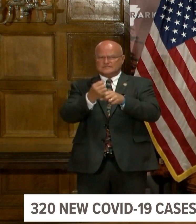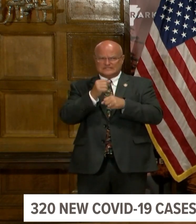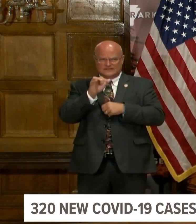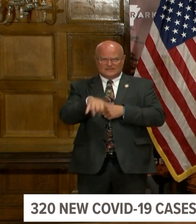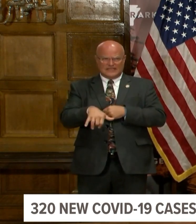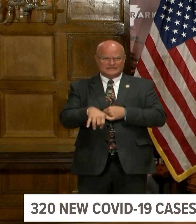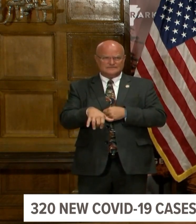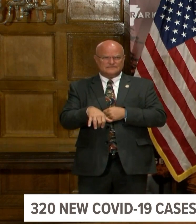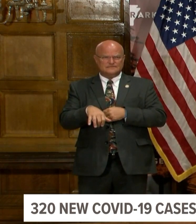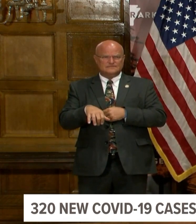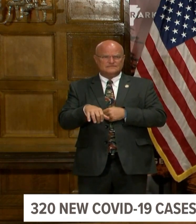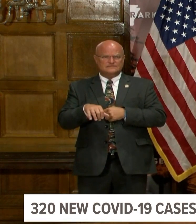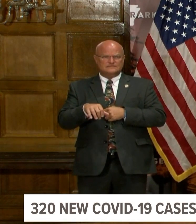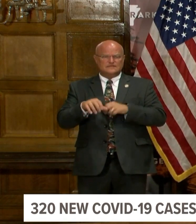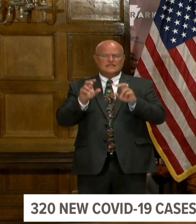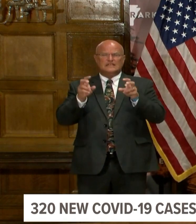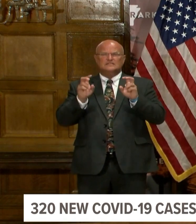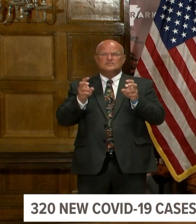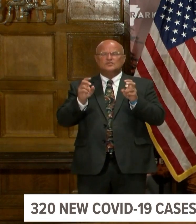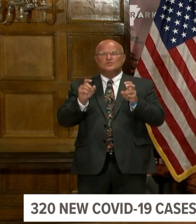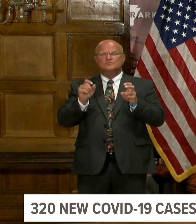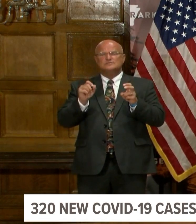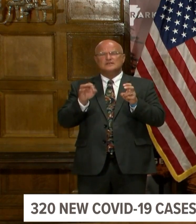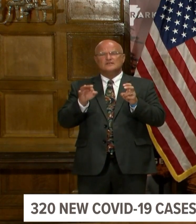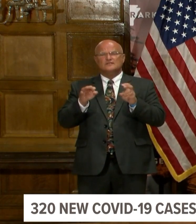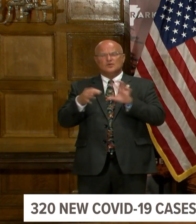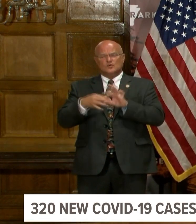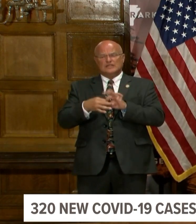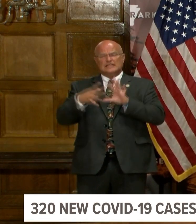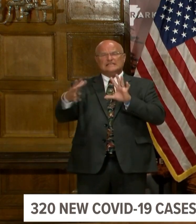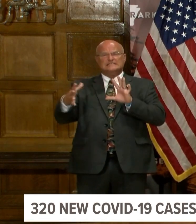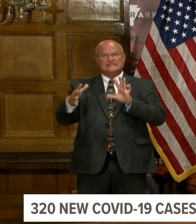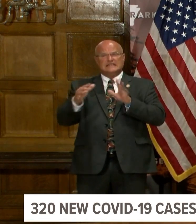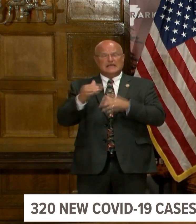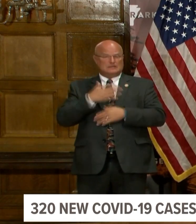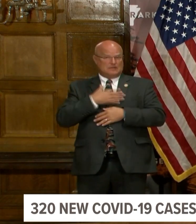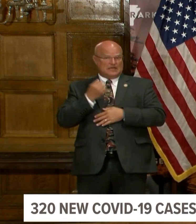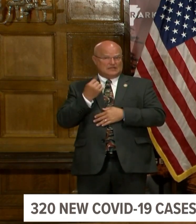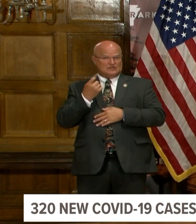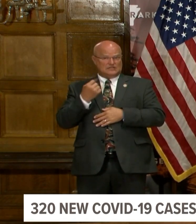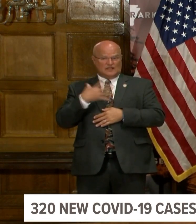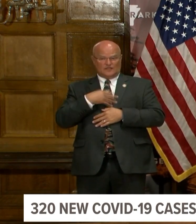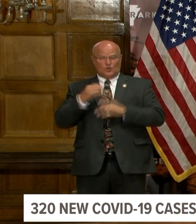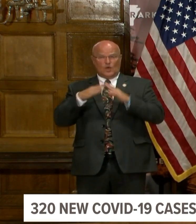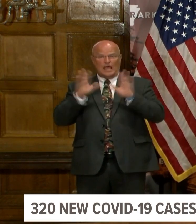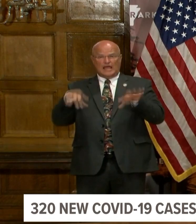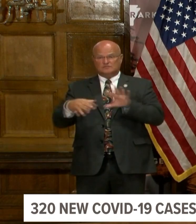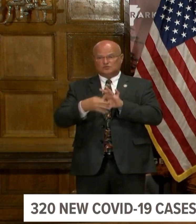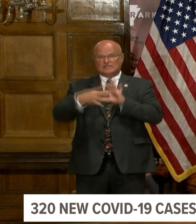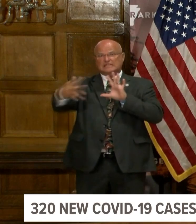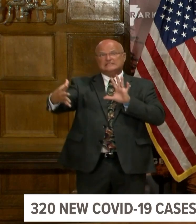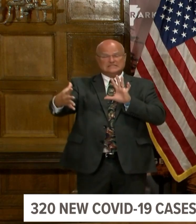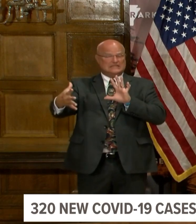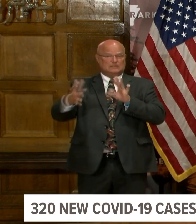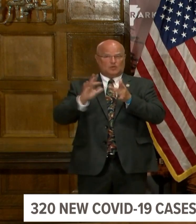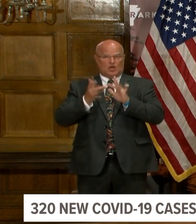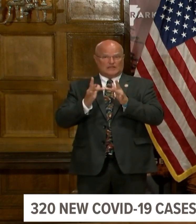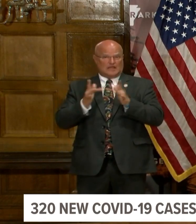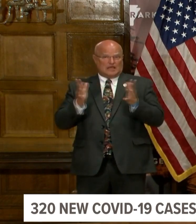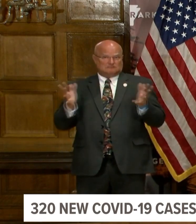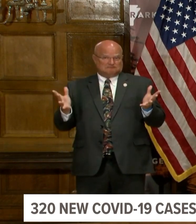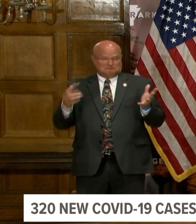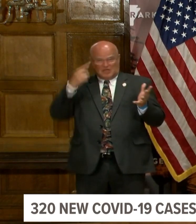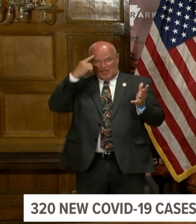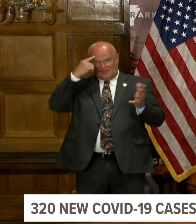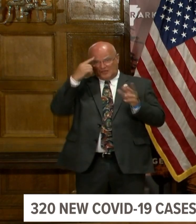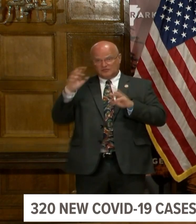of course. In terms of releasing those, it's my understanding the White House was releasing those, so I thought